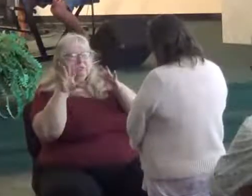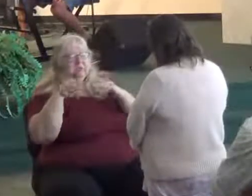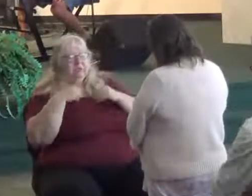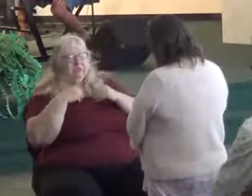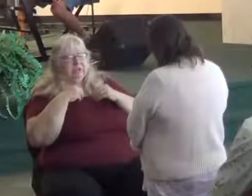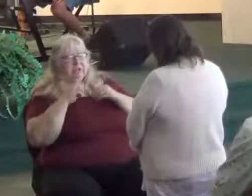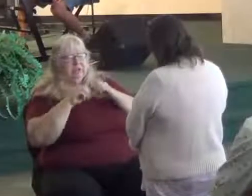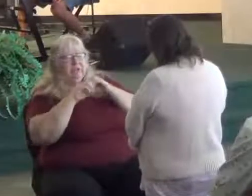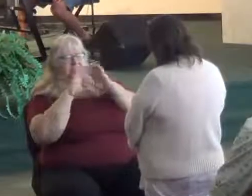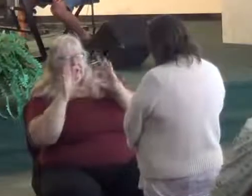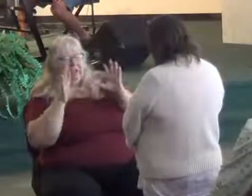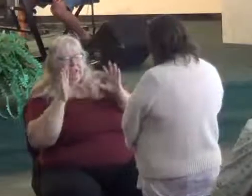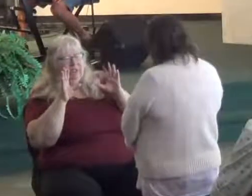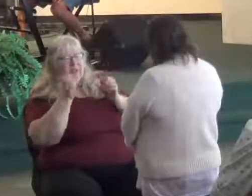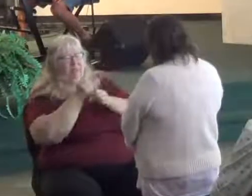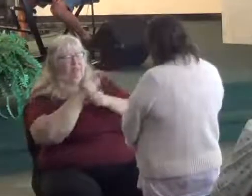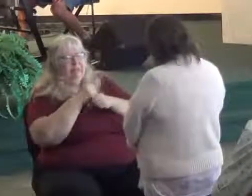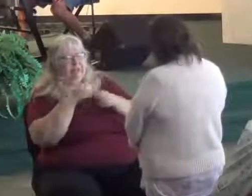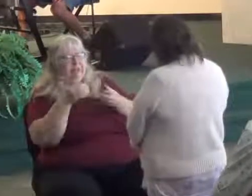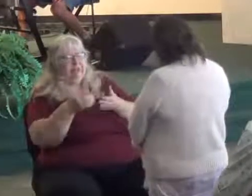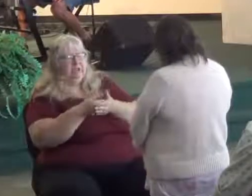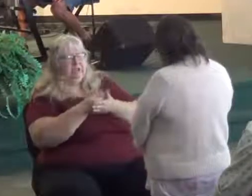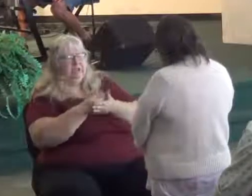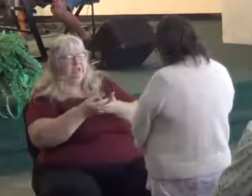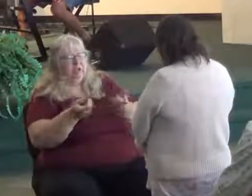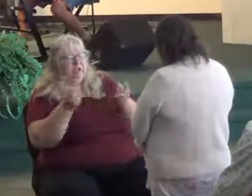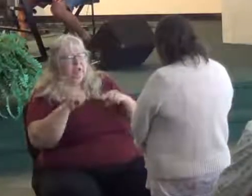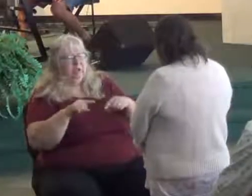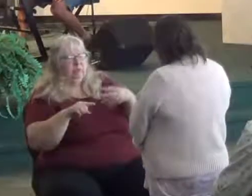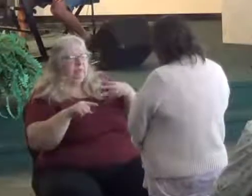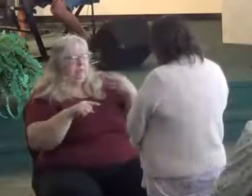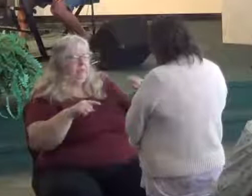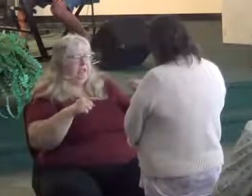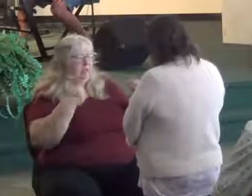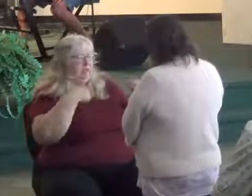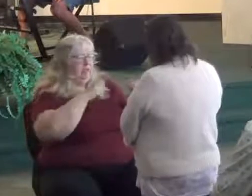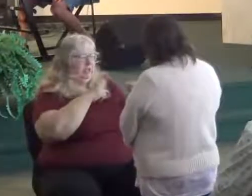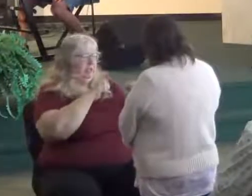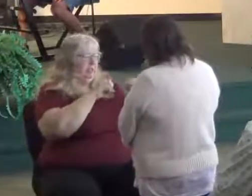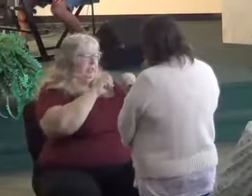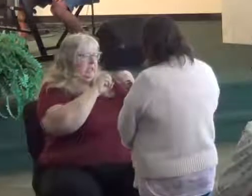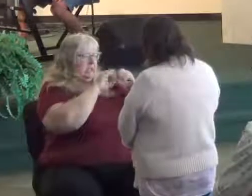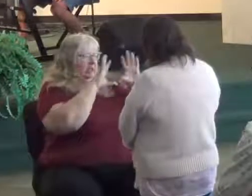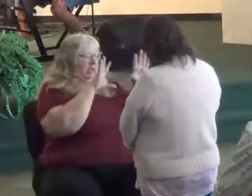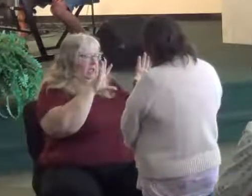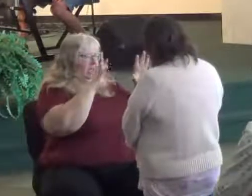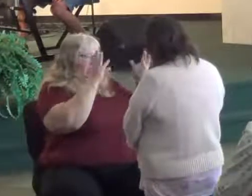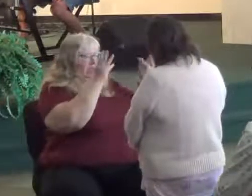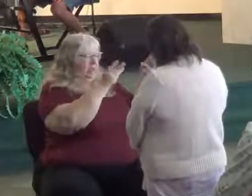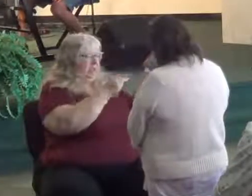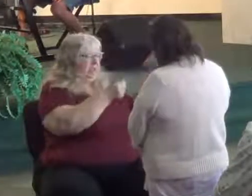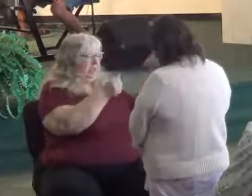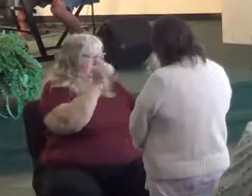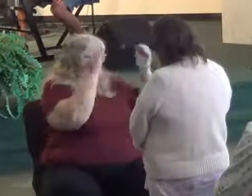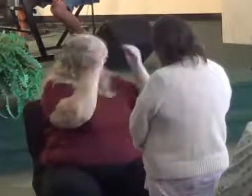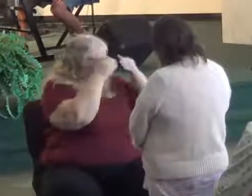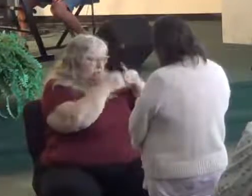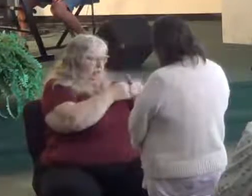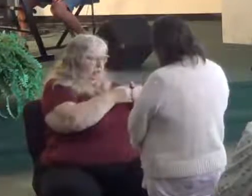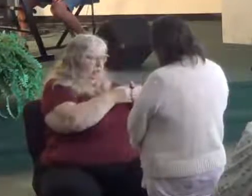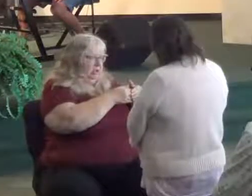renewed here, so when we leave, we can be the light that dispels that darkness through this next week to